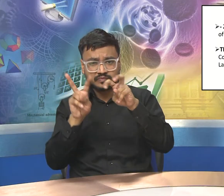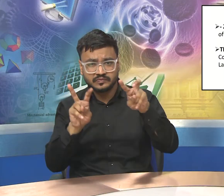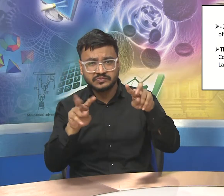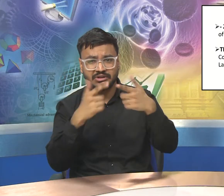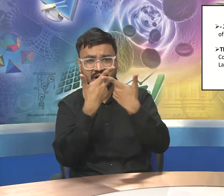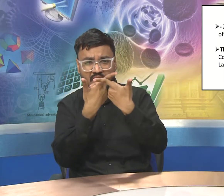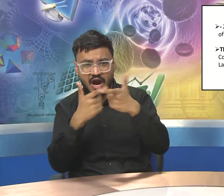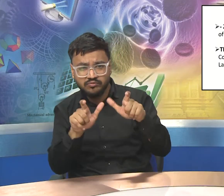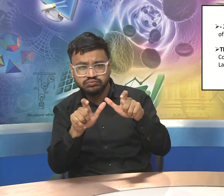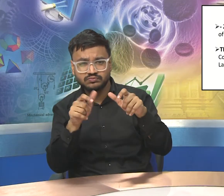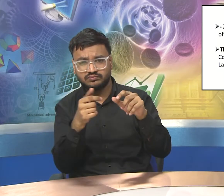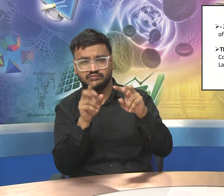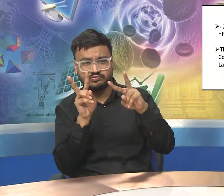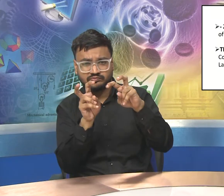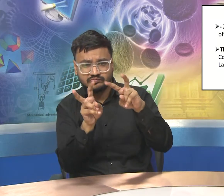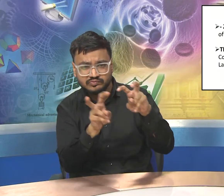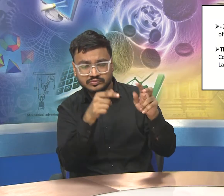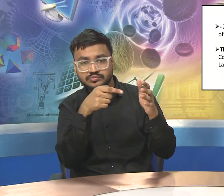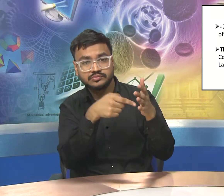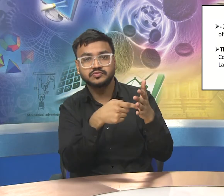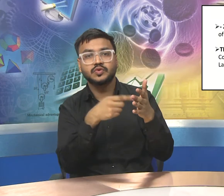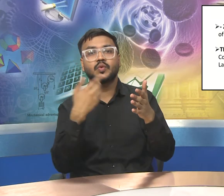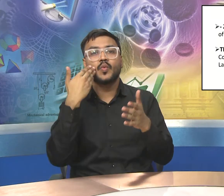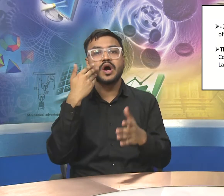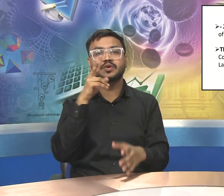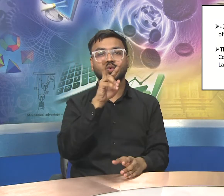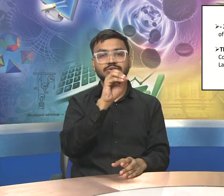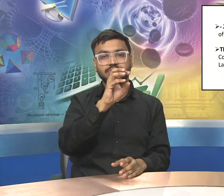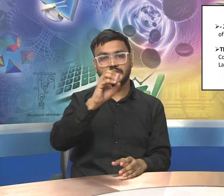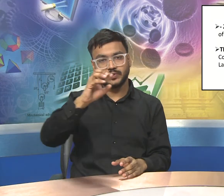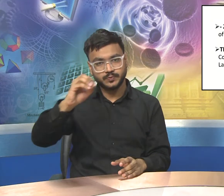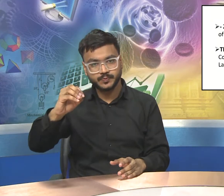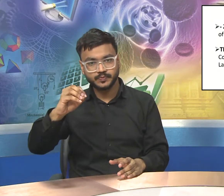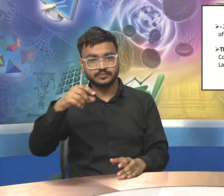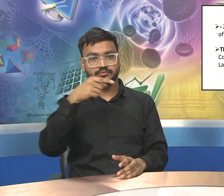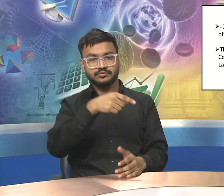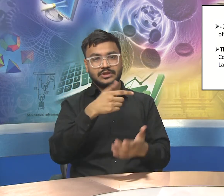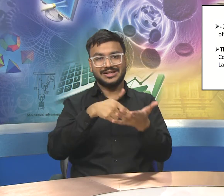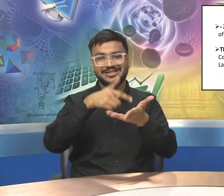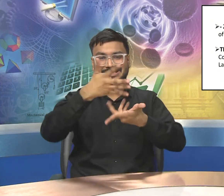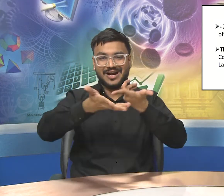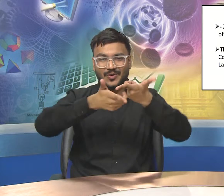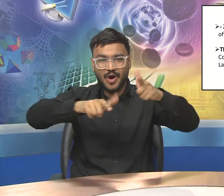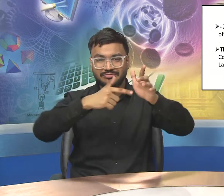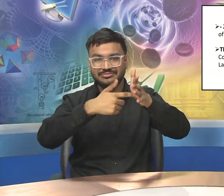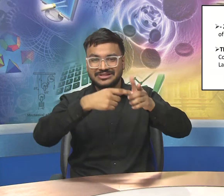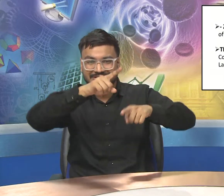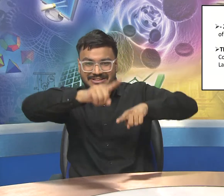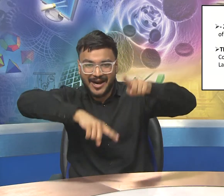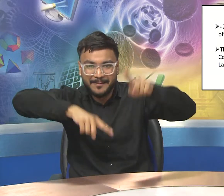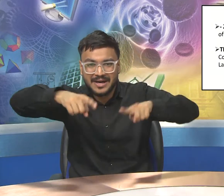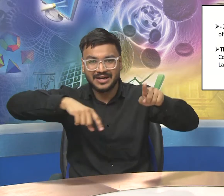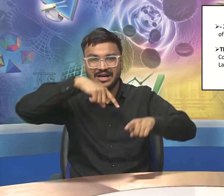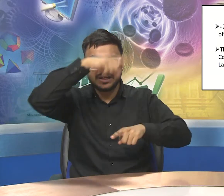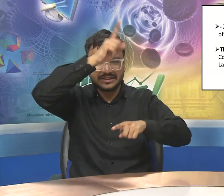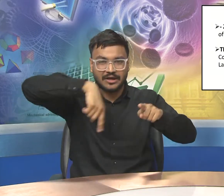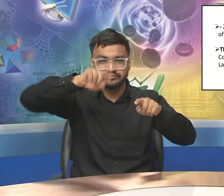In 2000, Zichan studied the linguistic aspects of sign language variations